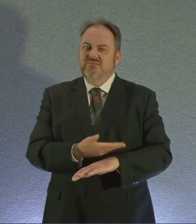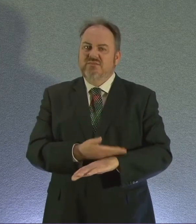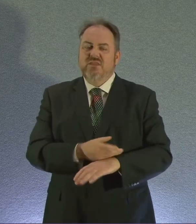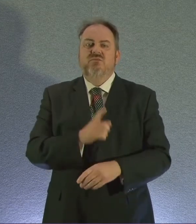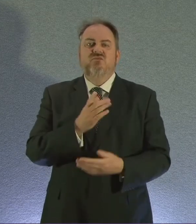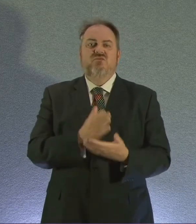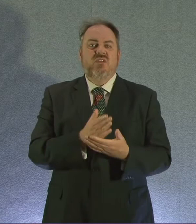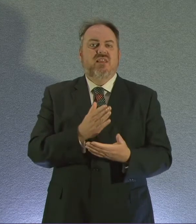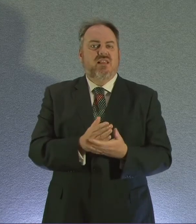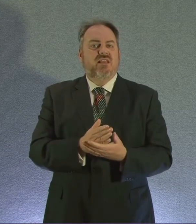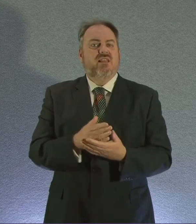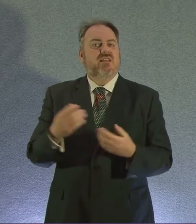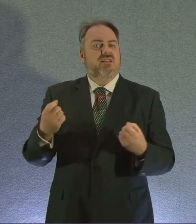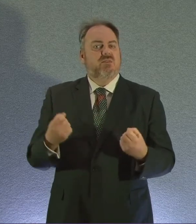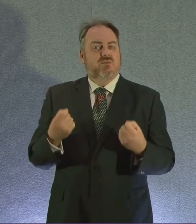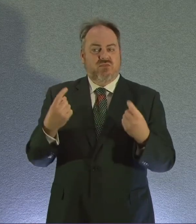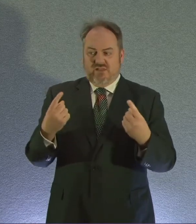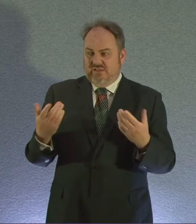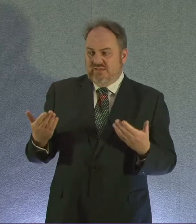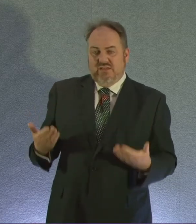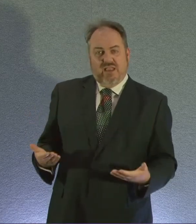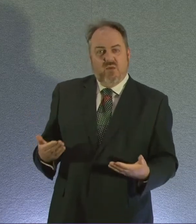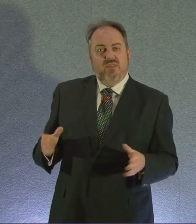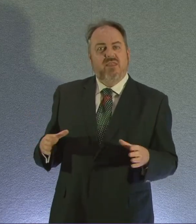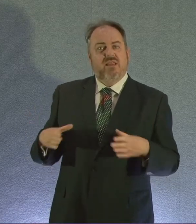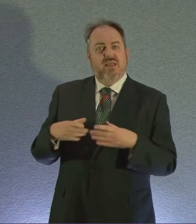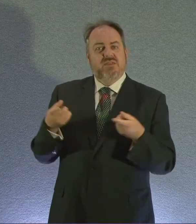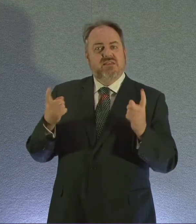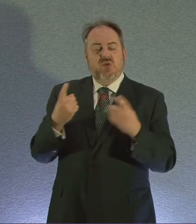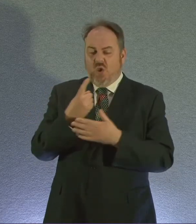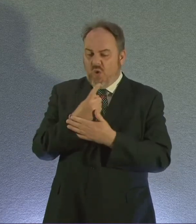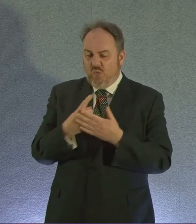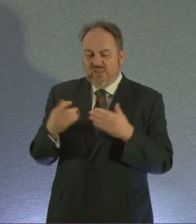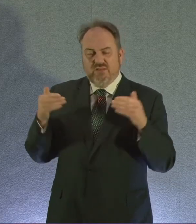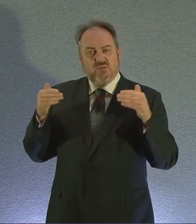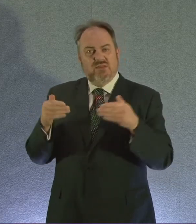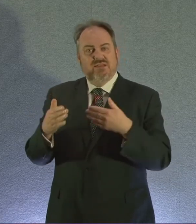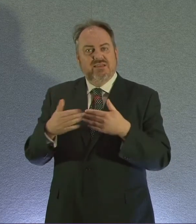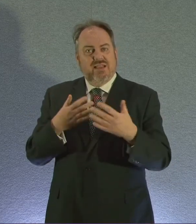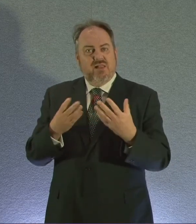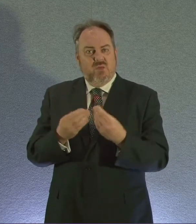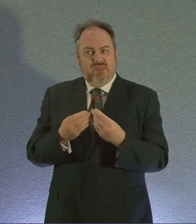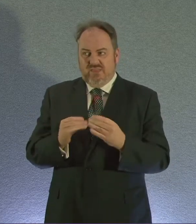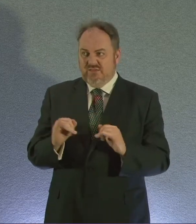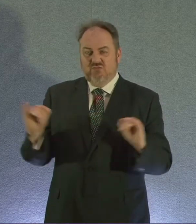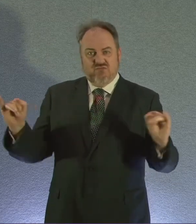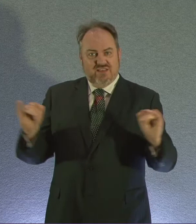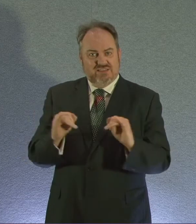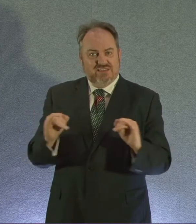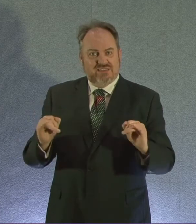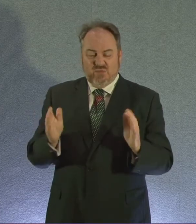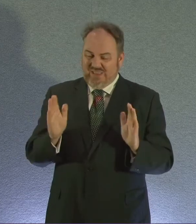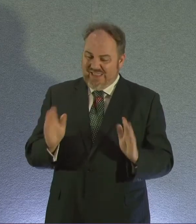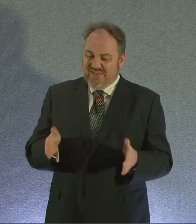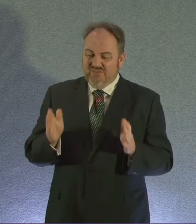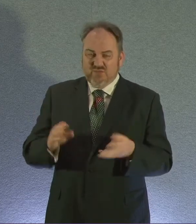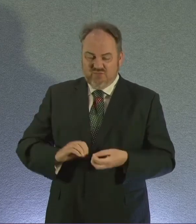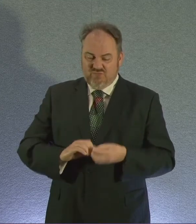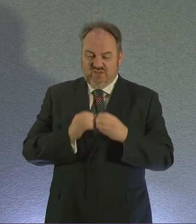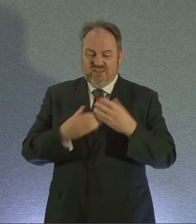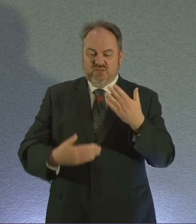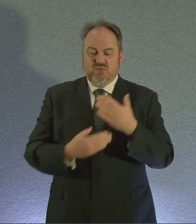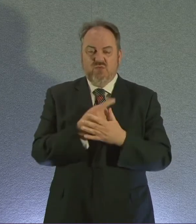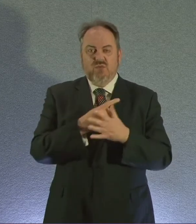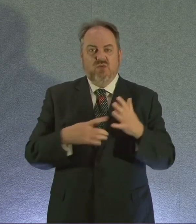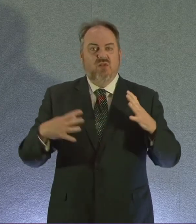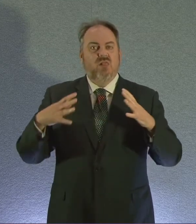from the Cabinet Secretary, he talked about it being solely to address this issue. He talked about the necessity of it. He talked about working together. And I